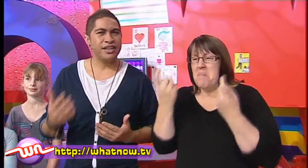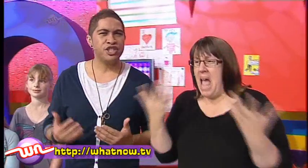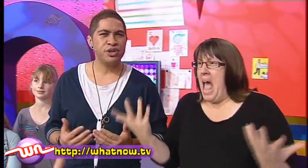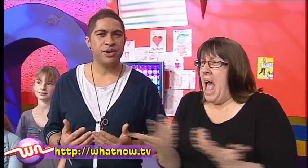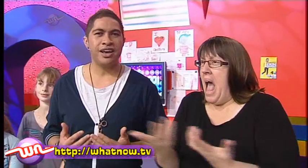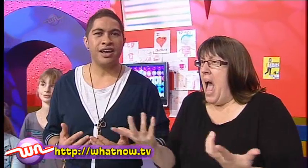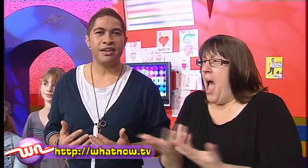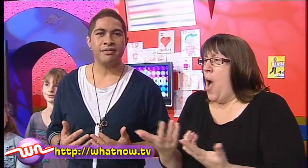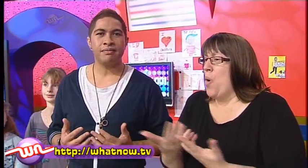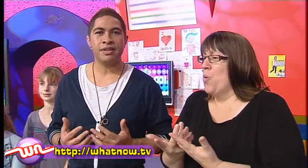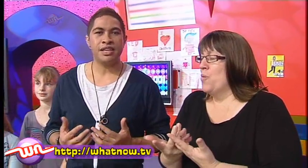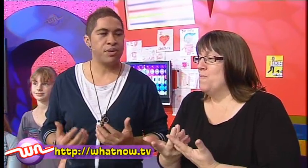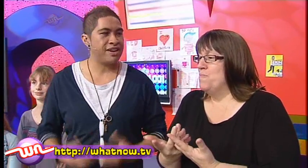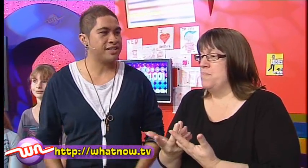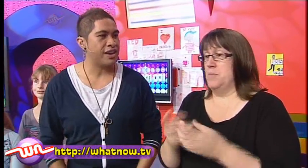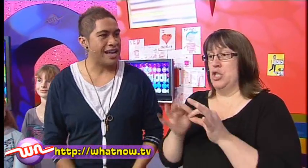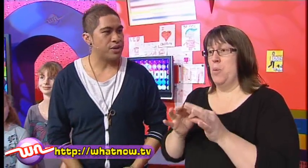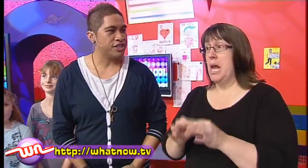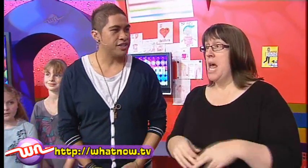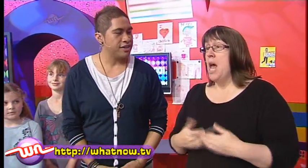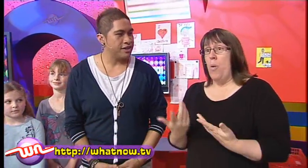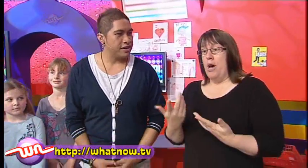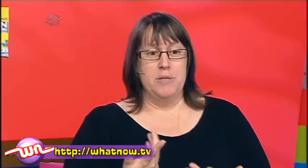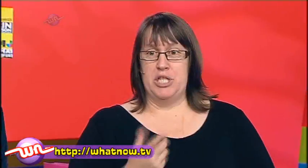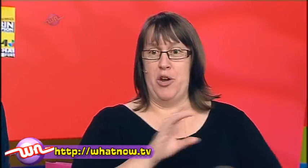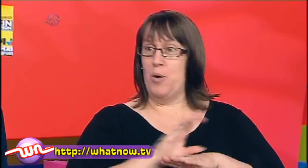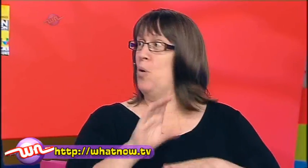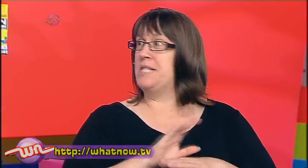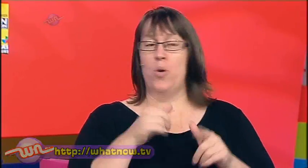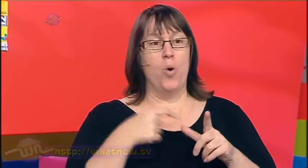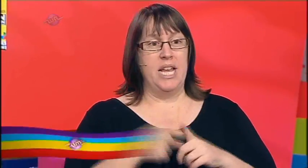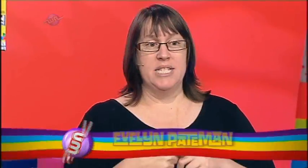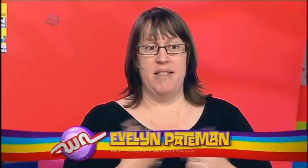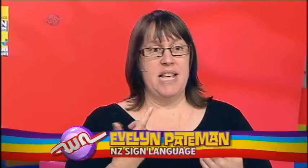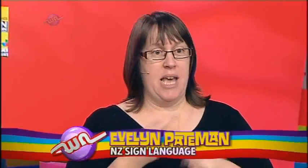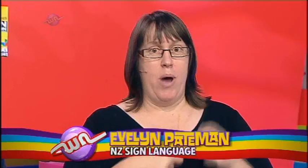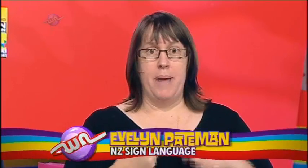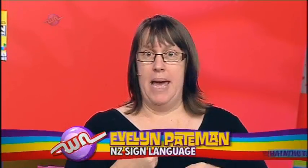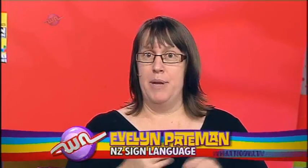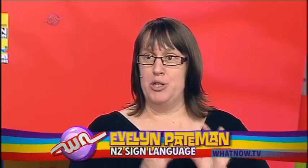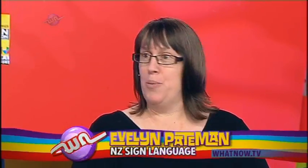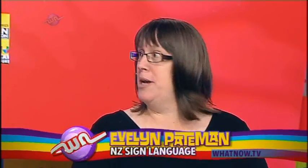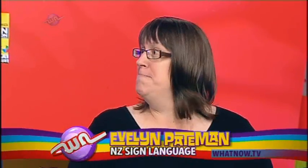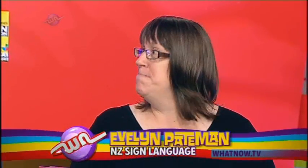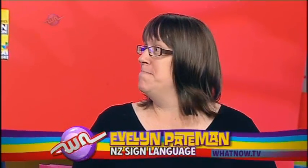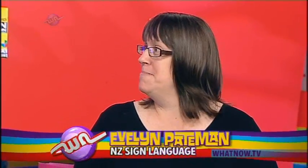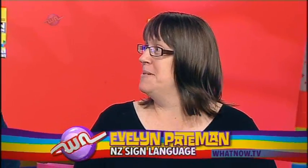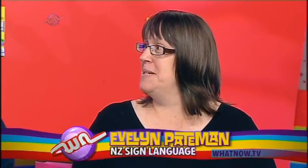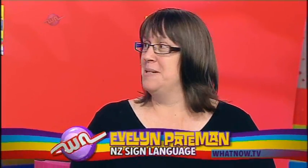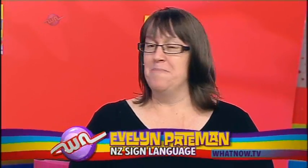into interpreting sign language? Well, just go to a course in Auckland, and that's how I became an interpreter. Is it very hard to